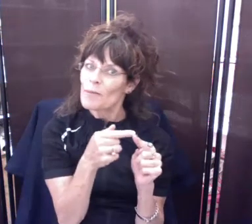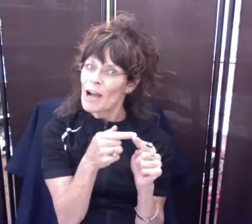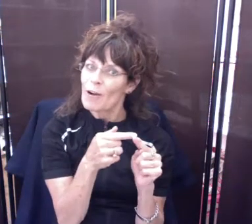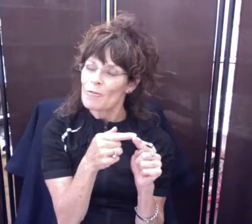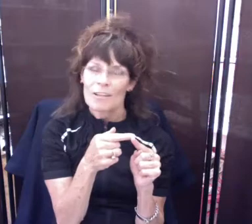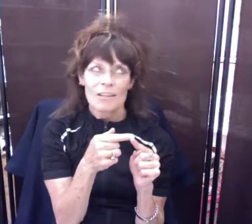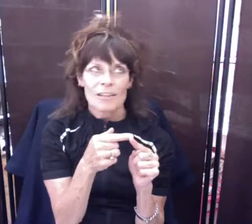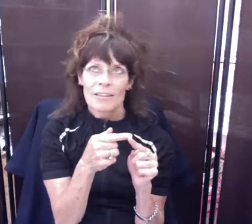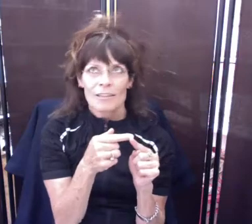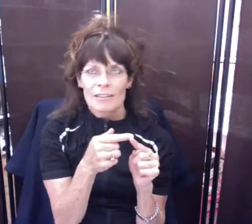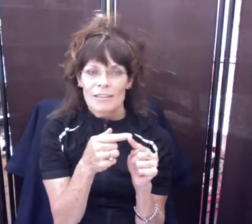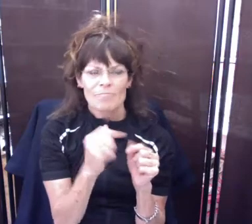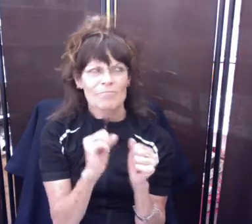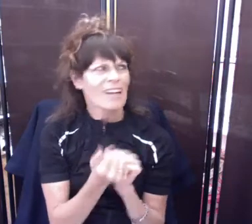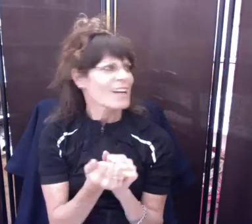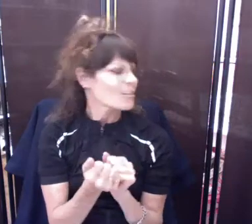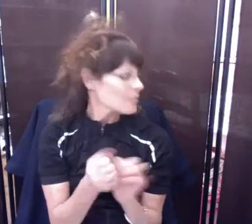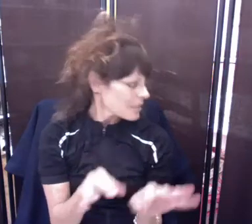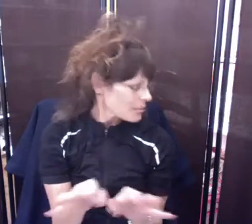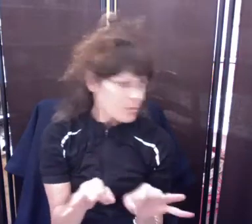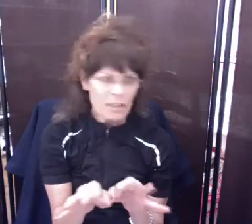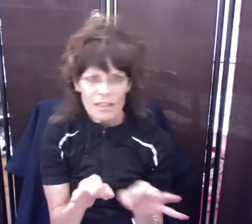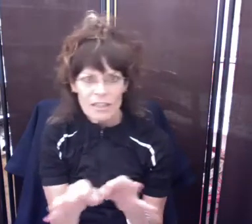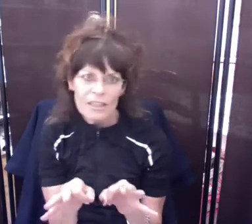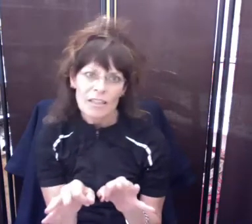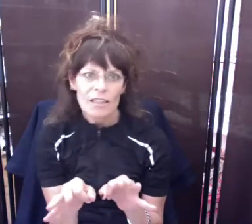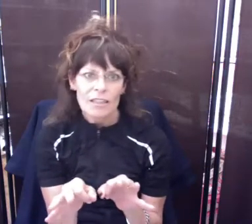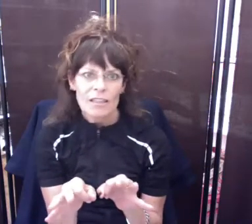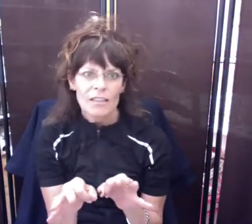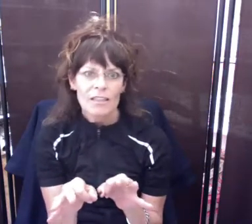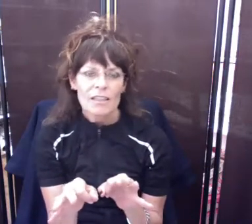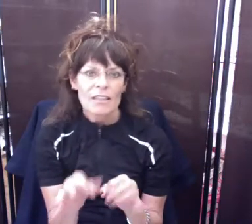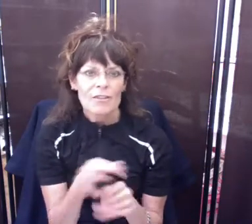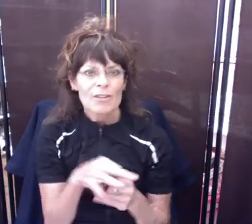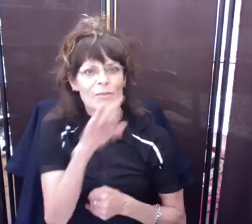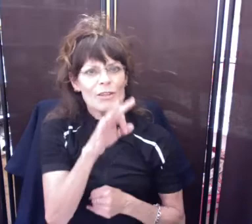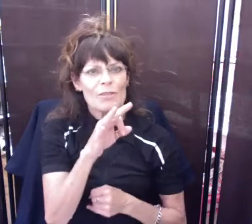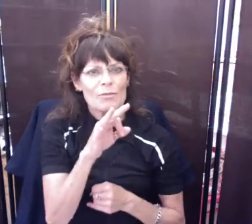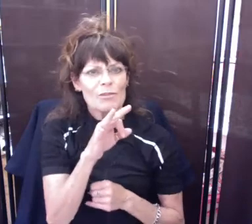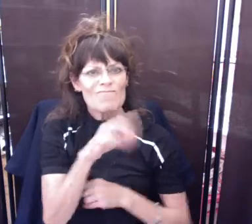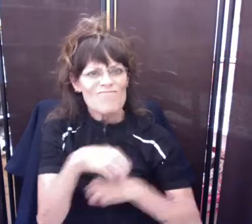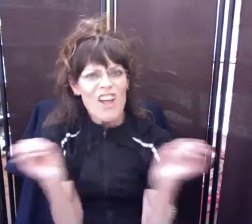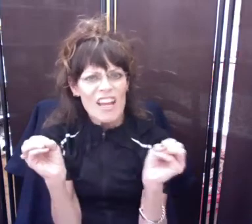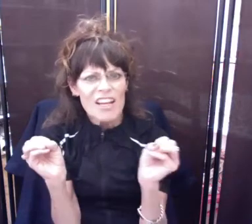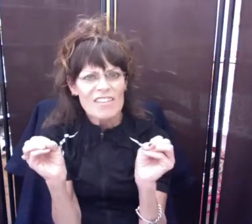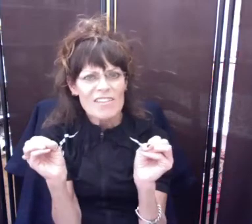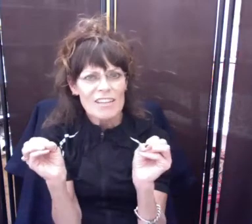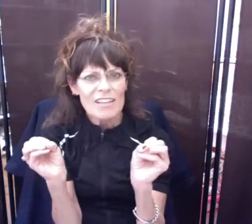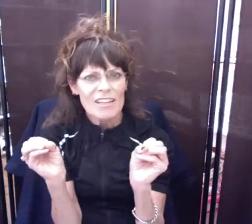because it's hard to describe this stuff with English language, that there was a spiritual vacancy within me. There was something that was making me restless,